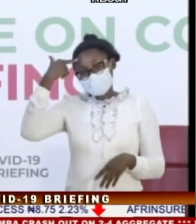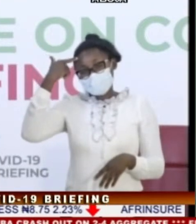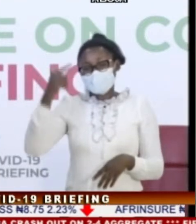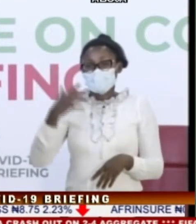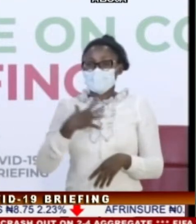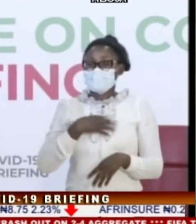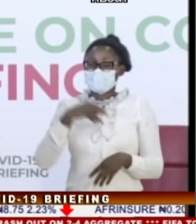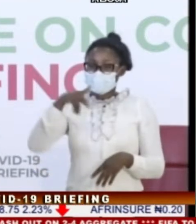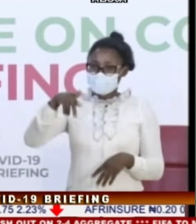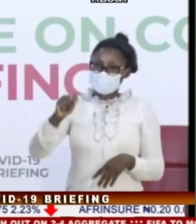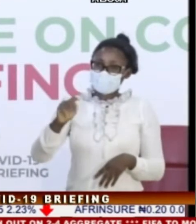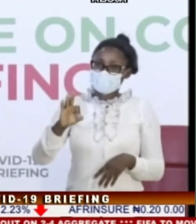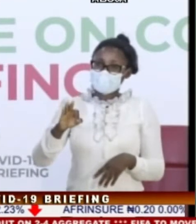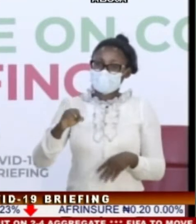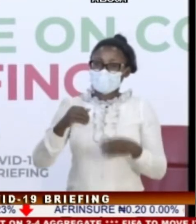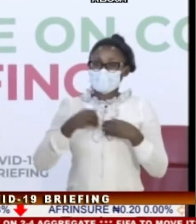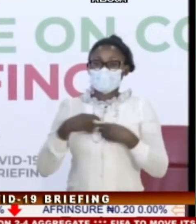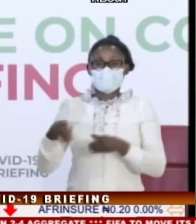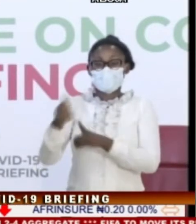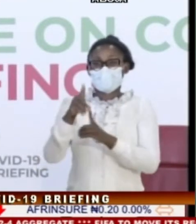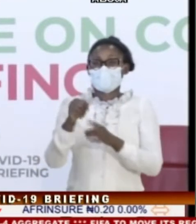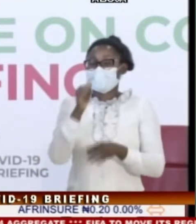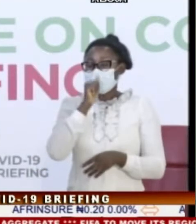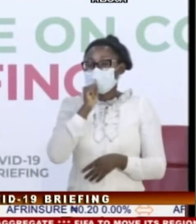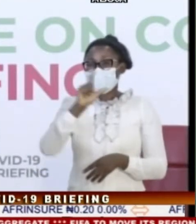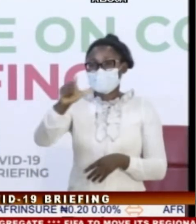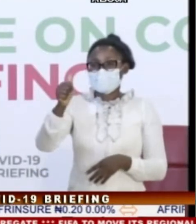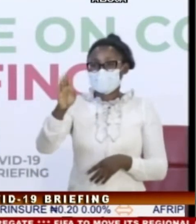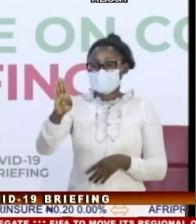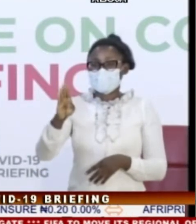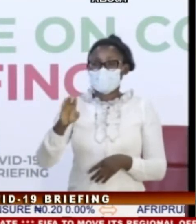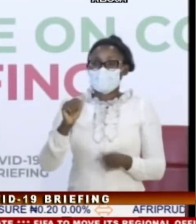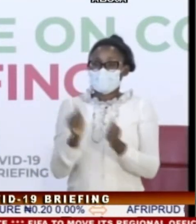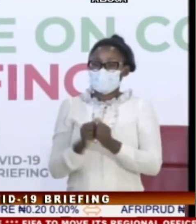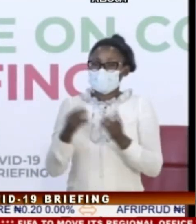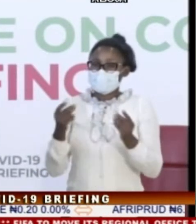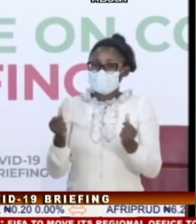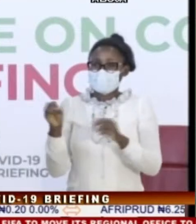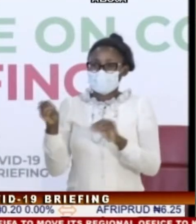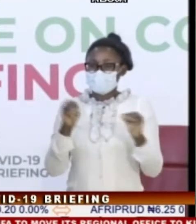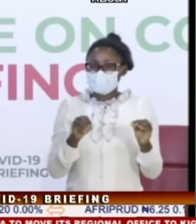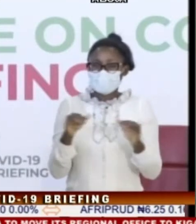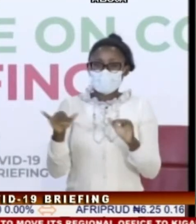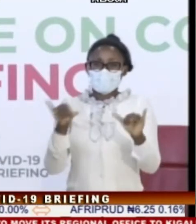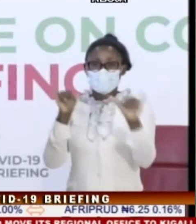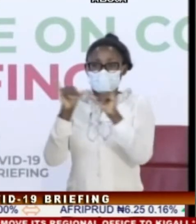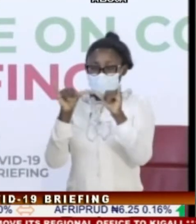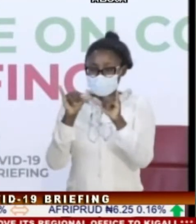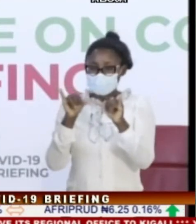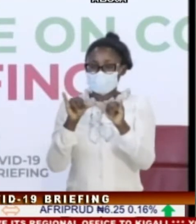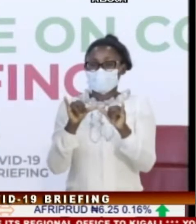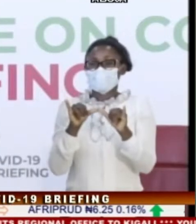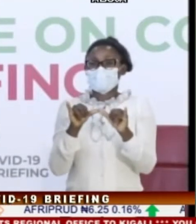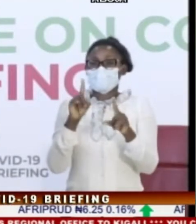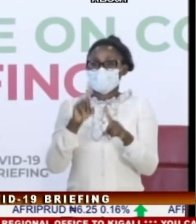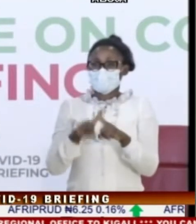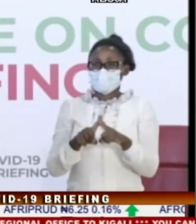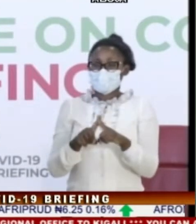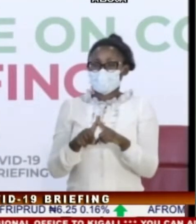and the PTF has directed private laboratories to immediately put in place measures